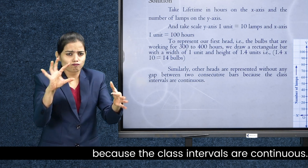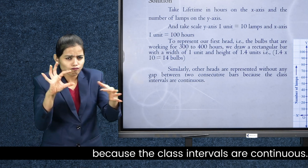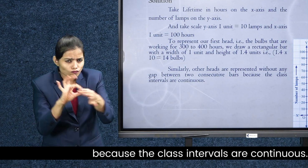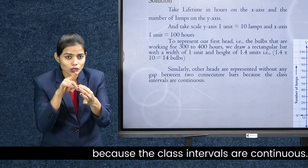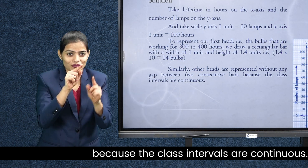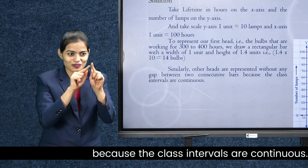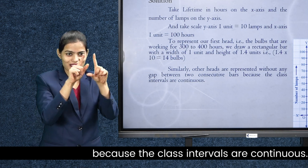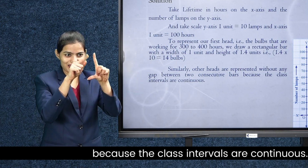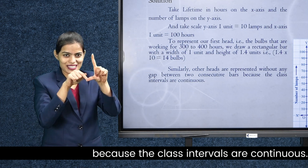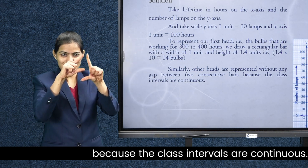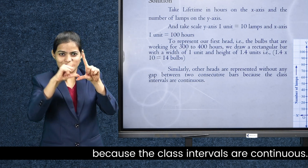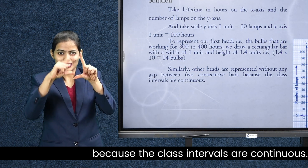are continuous.